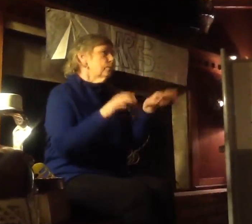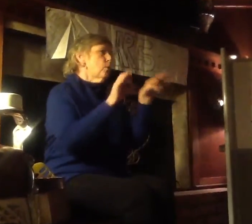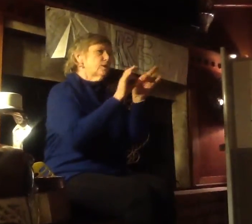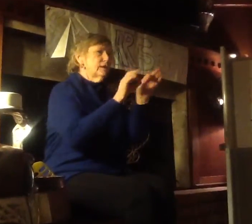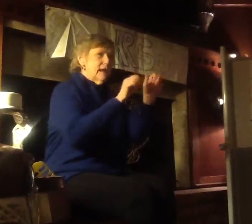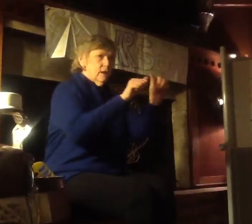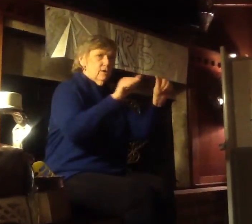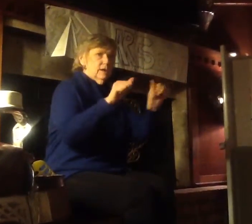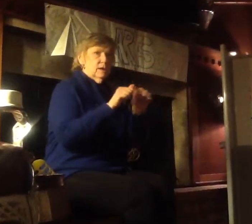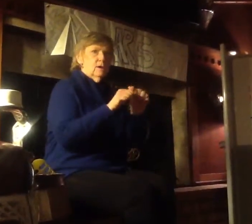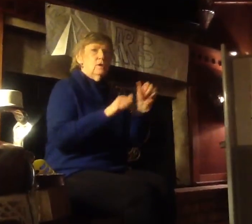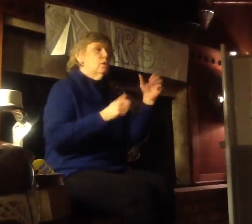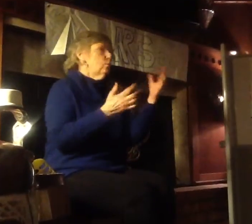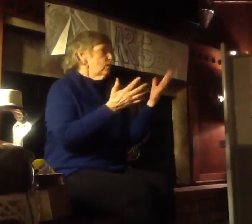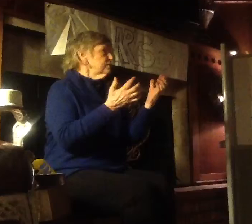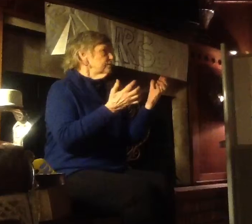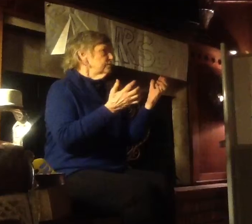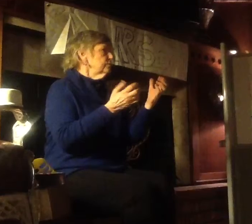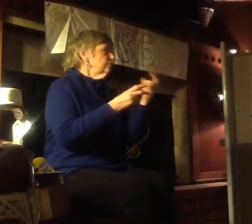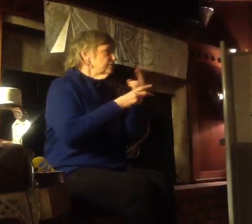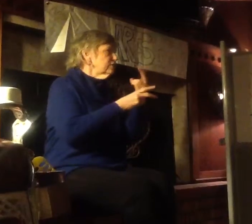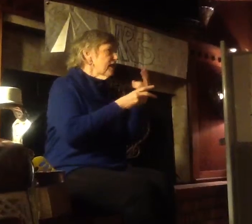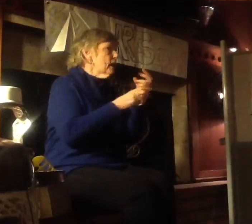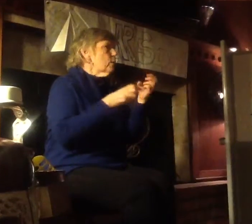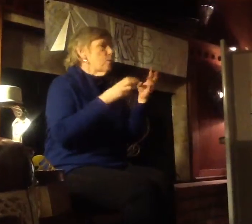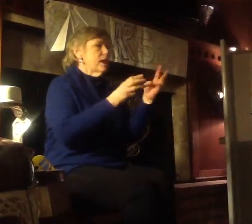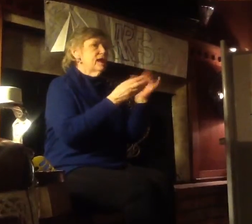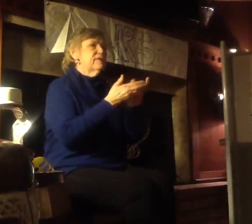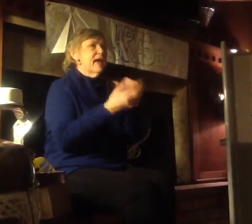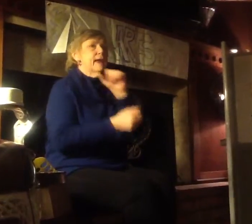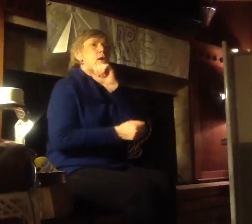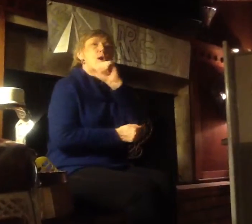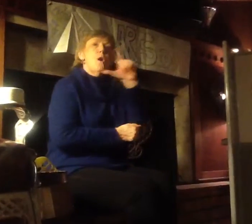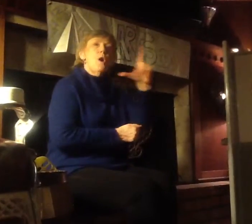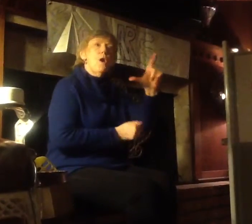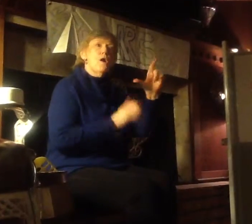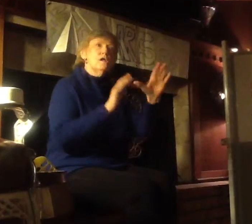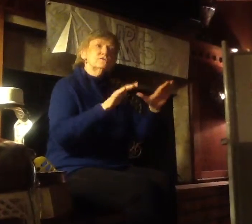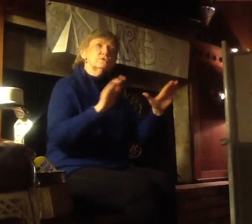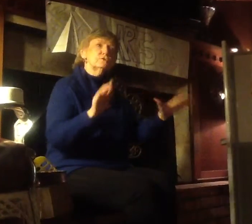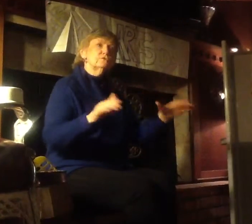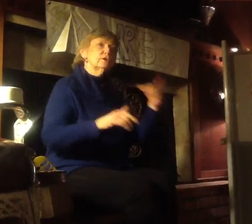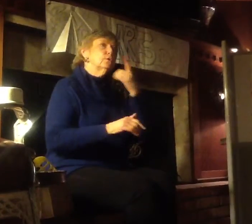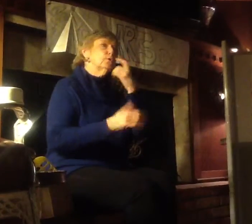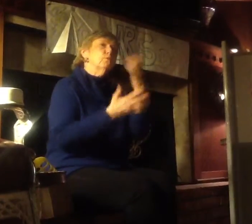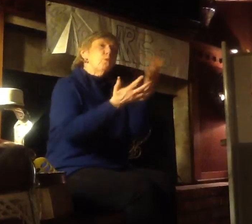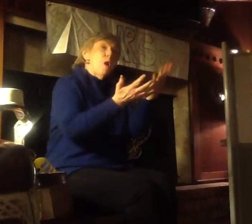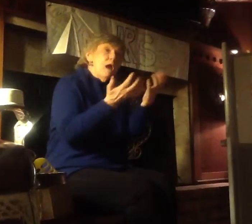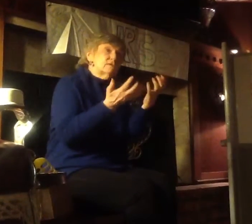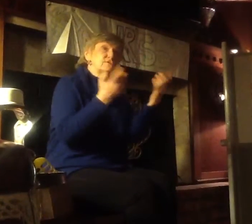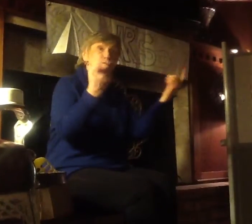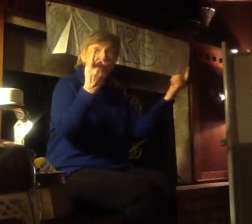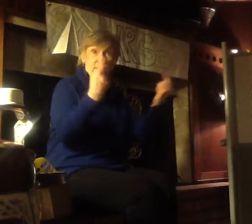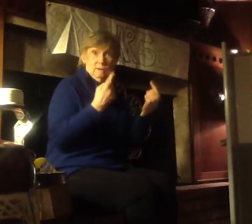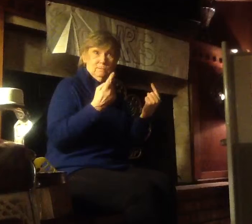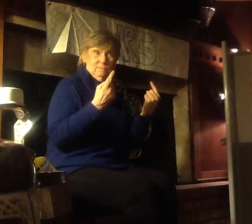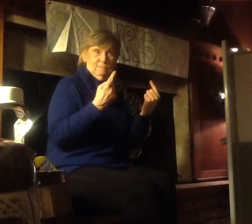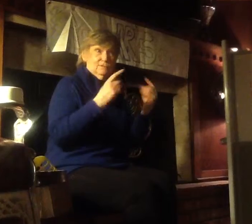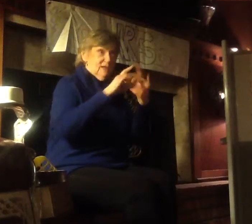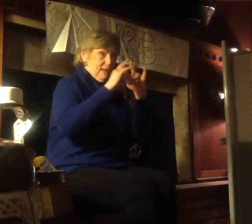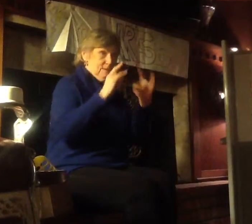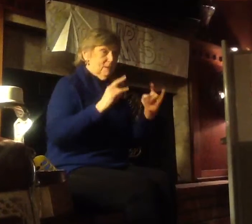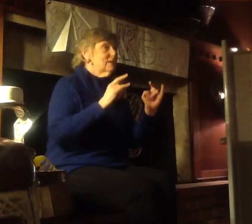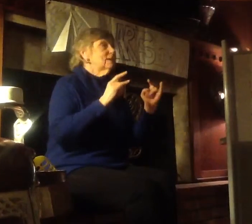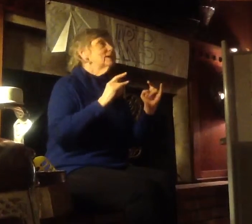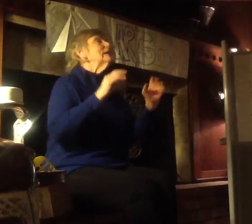One important area, want to figure out a way that all children who want to come